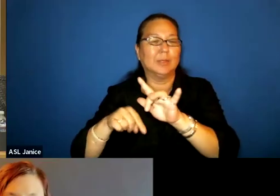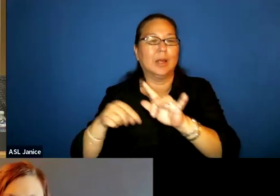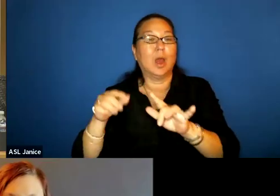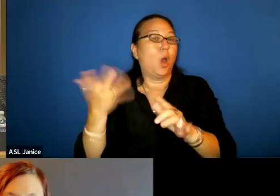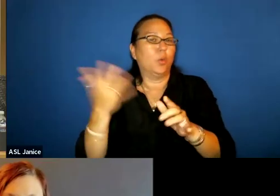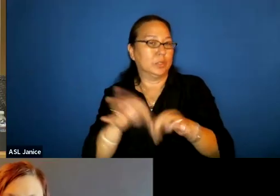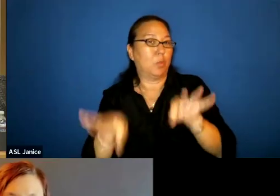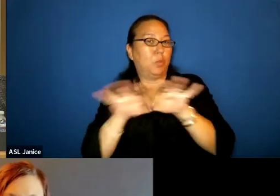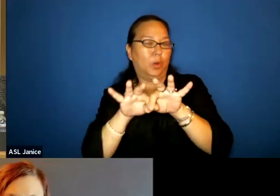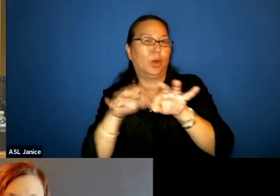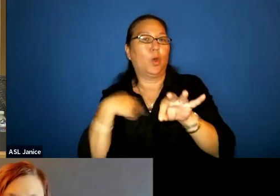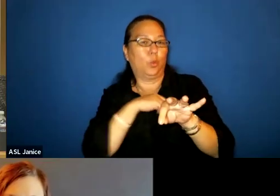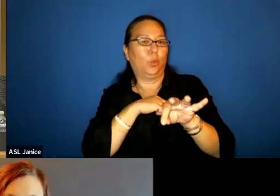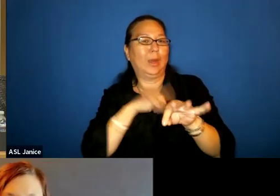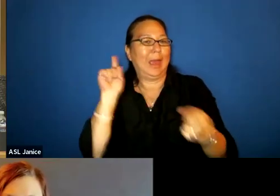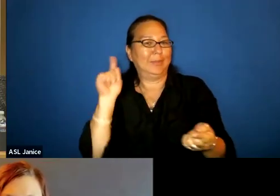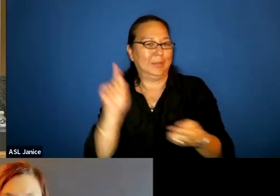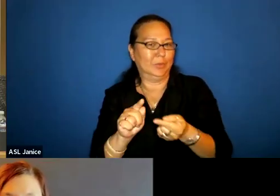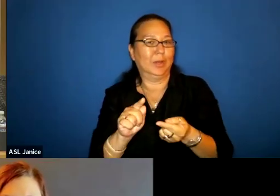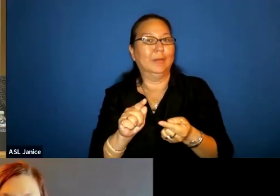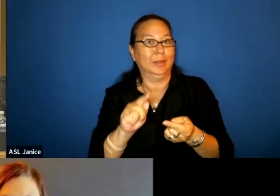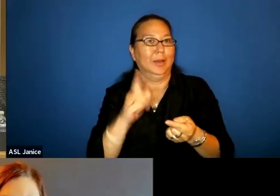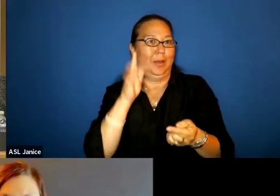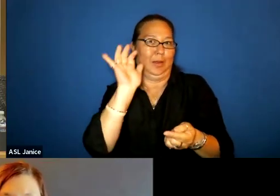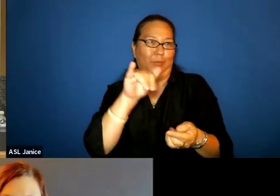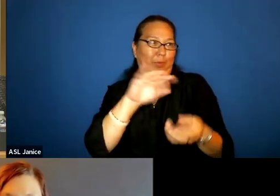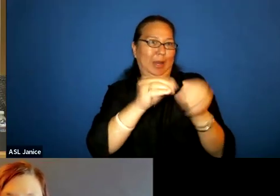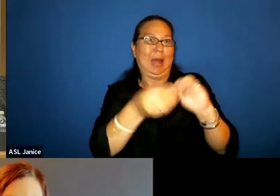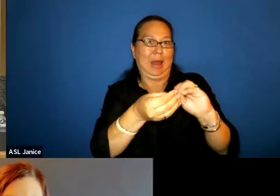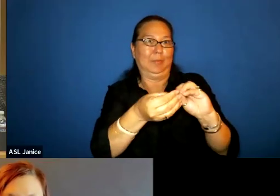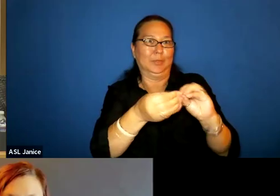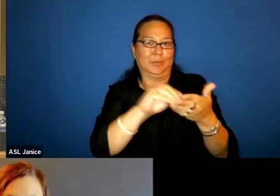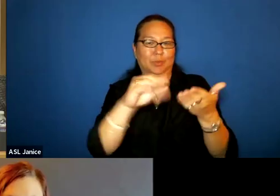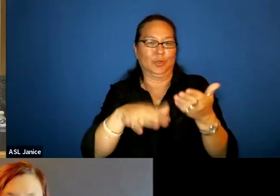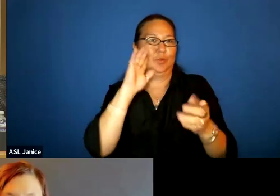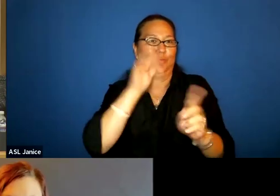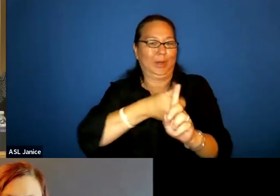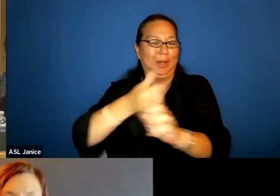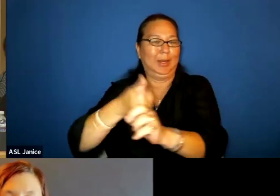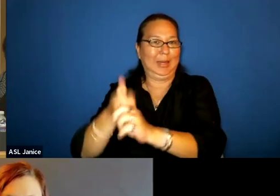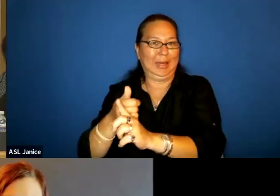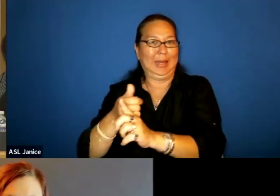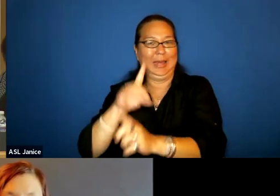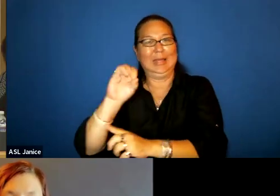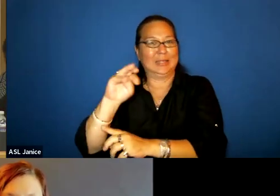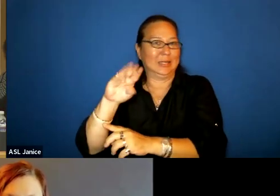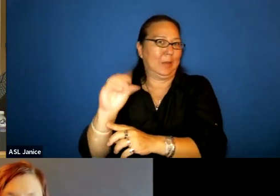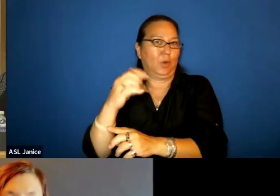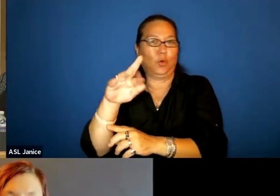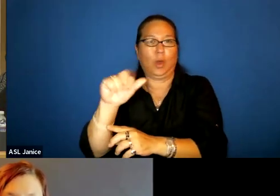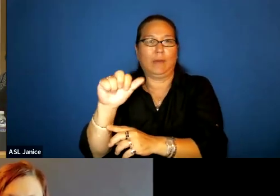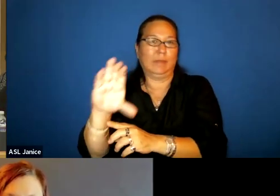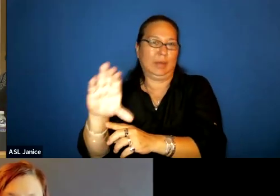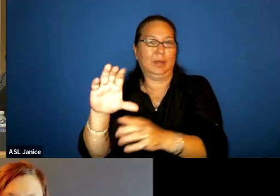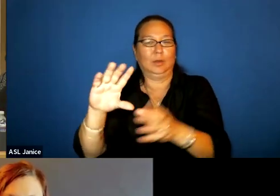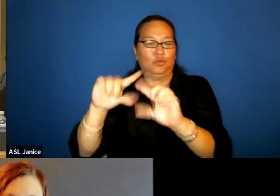a decrease among every student demographic group, and so that means our outreach is working. We say students